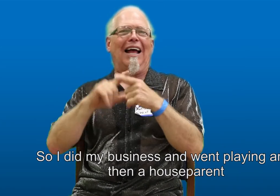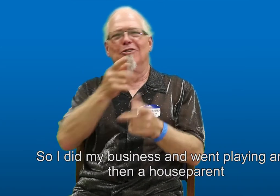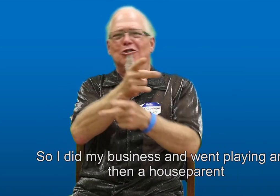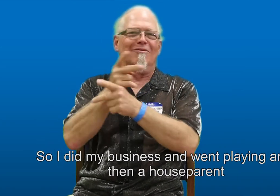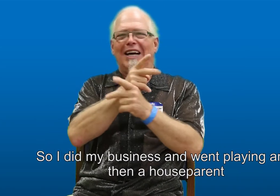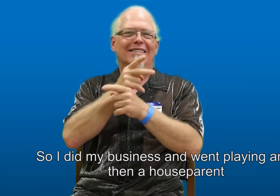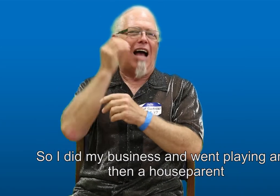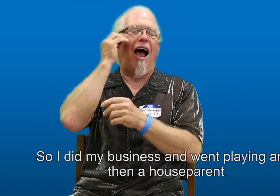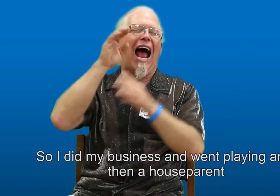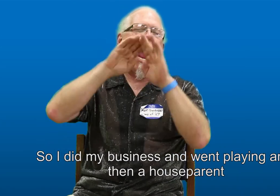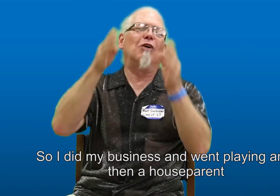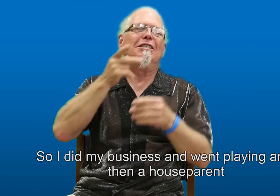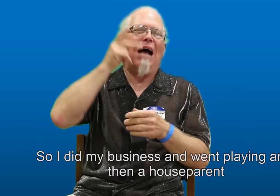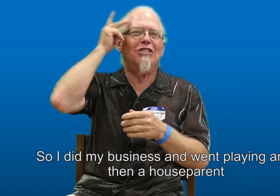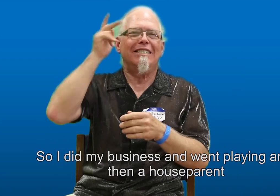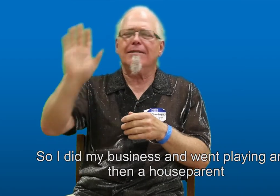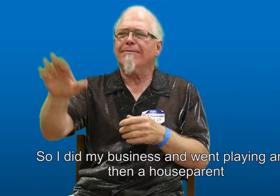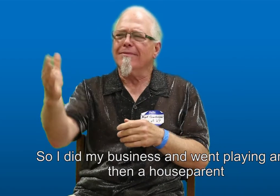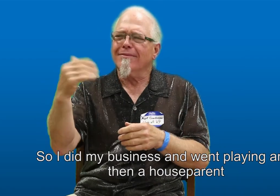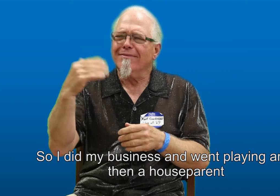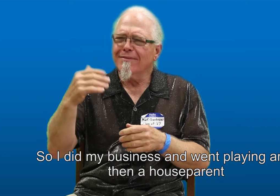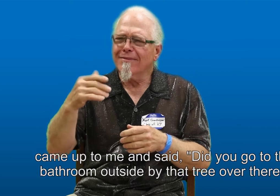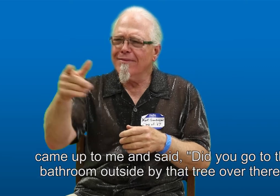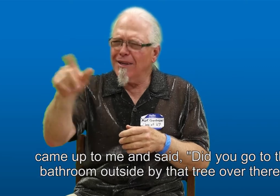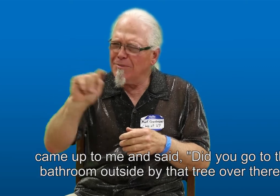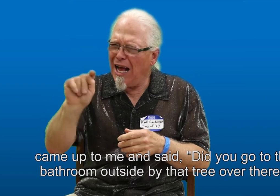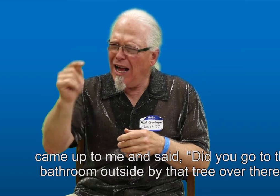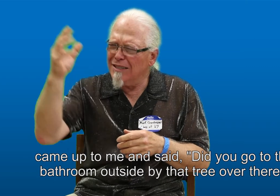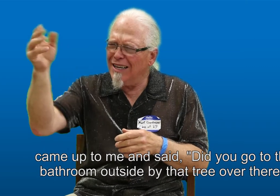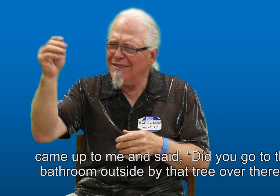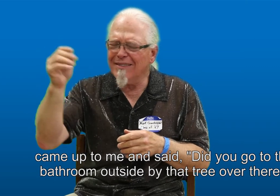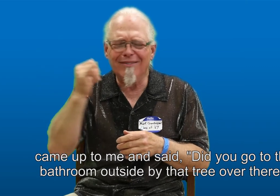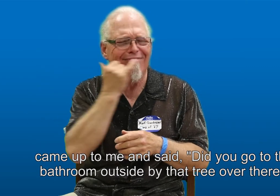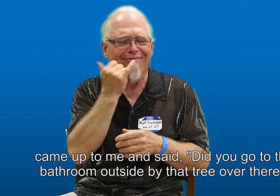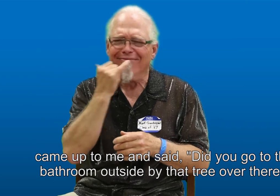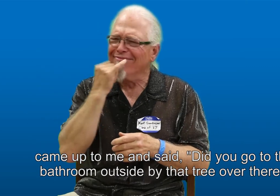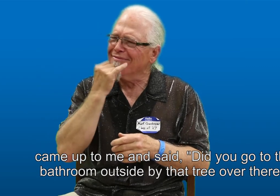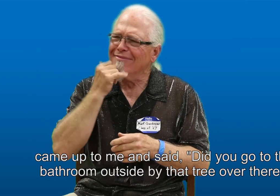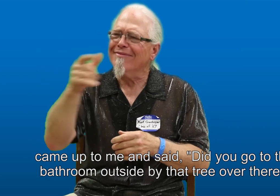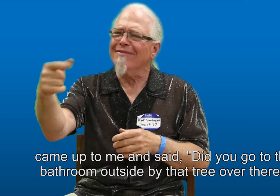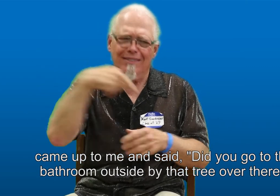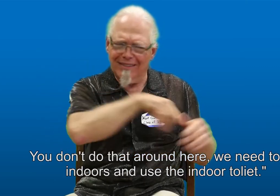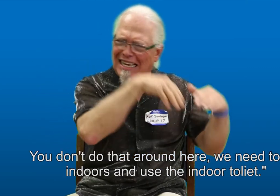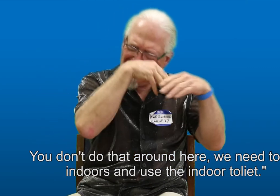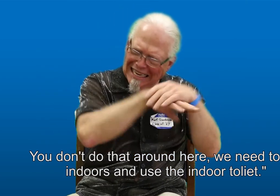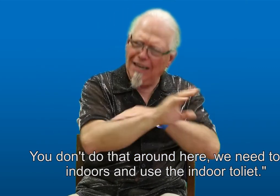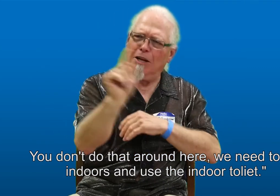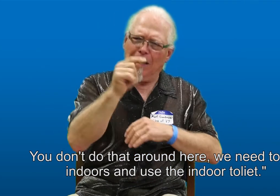business and went playing, and then a house parent came up to me and said, "Did you go to the bathroom outside by that tree over there? You don't do